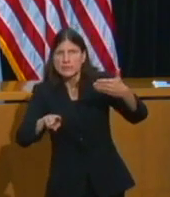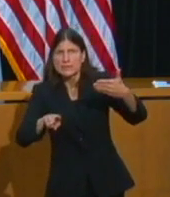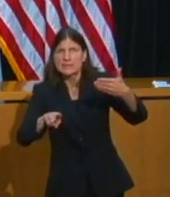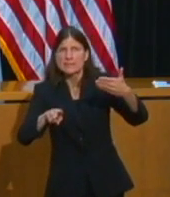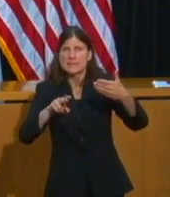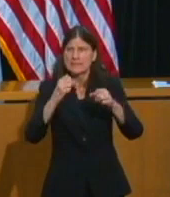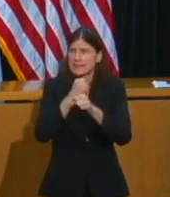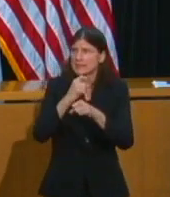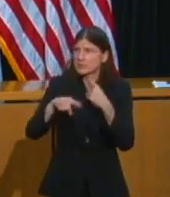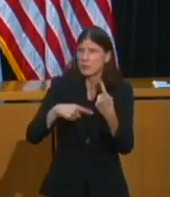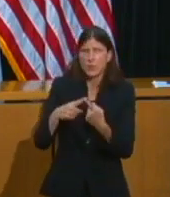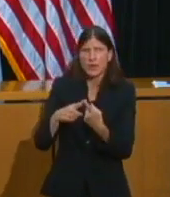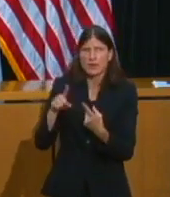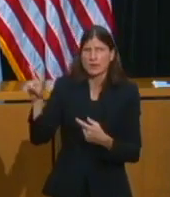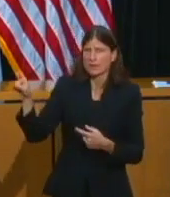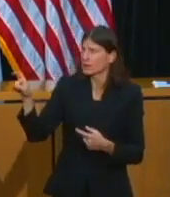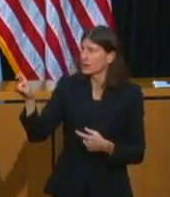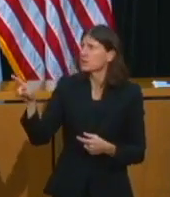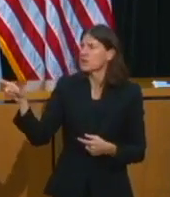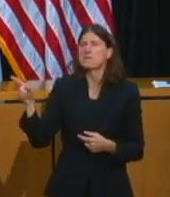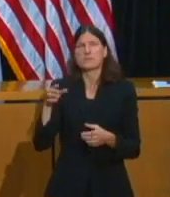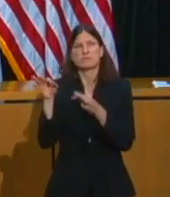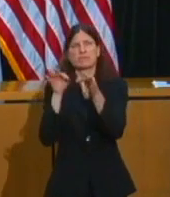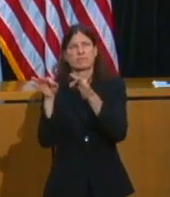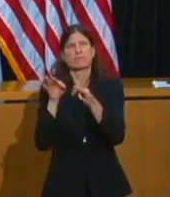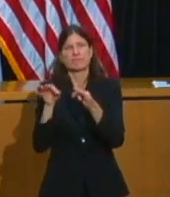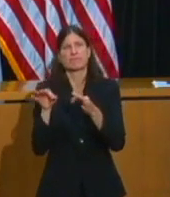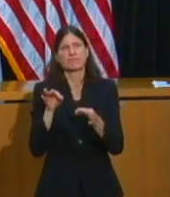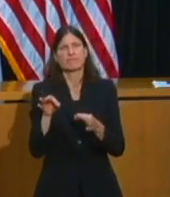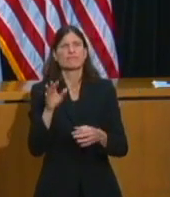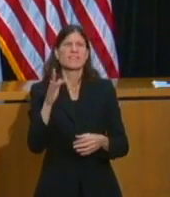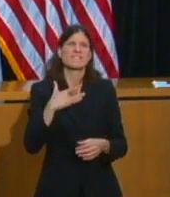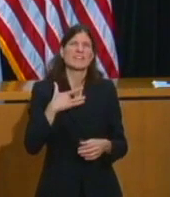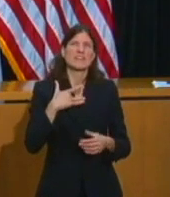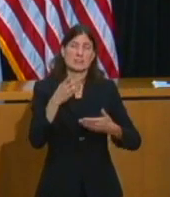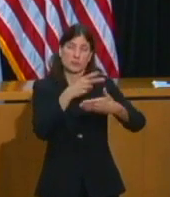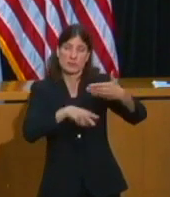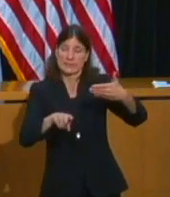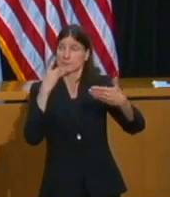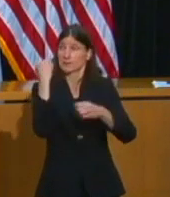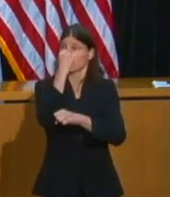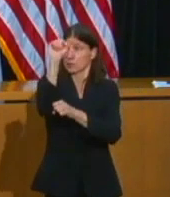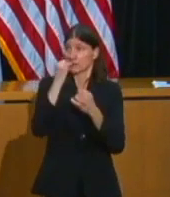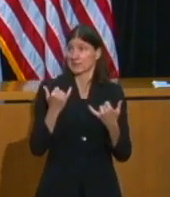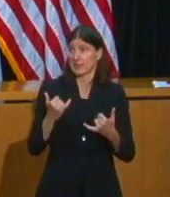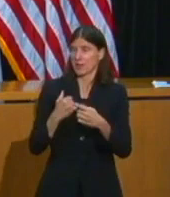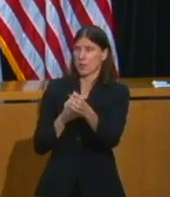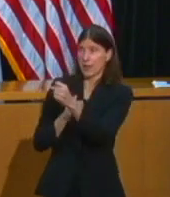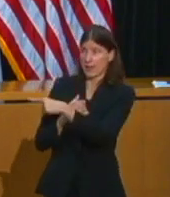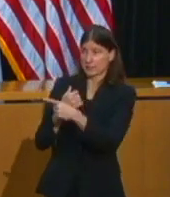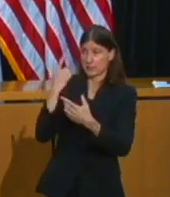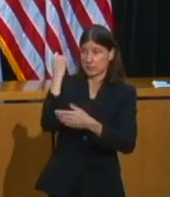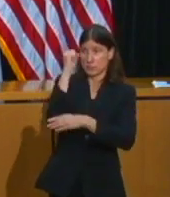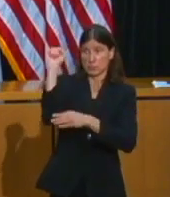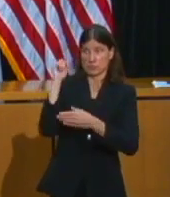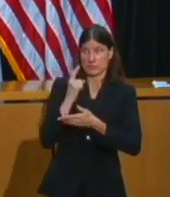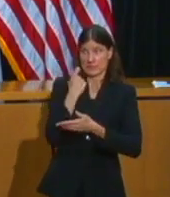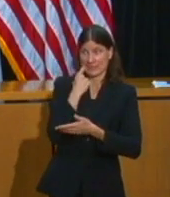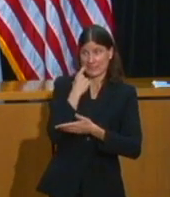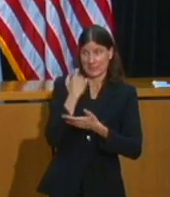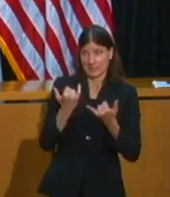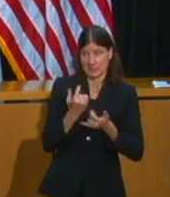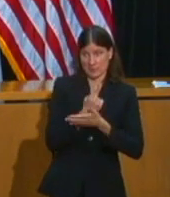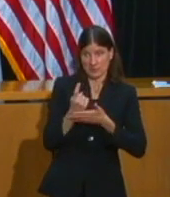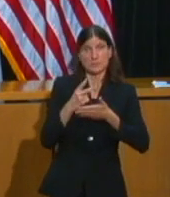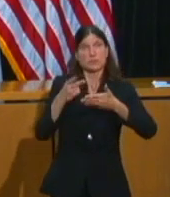who've been in those demonstrations and marches have been wearing face coverings. But does it present challenges for the contact tracers too?